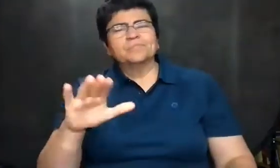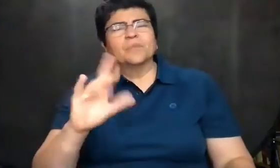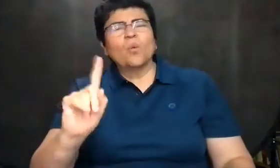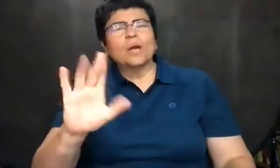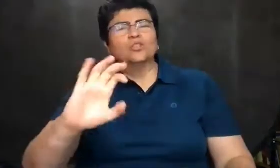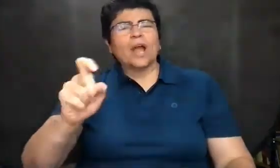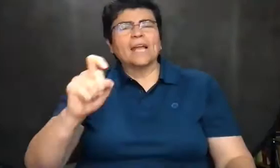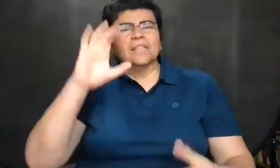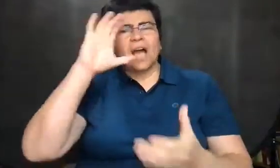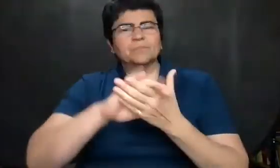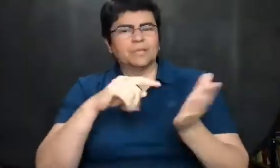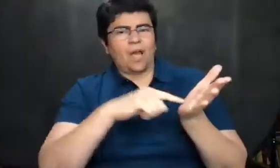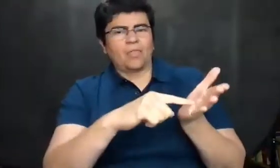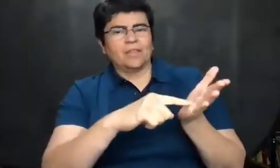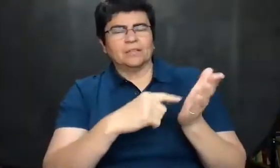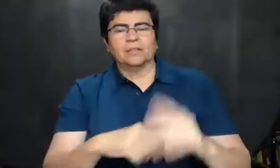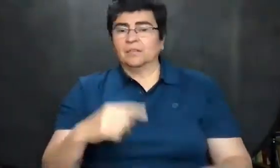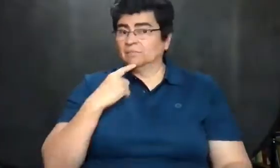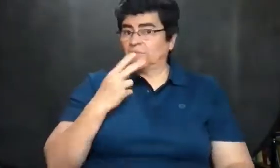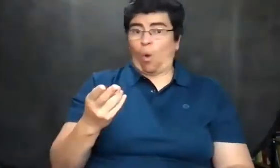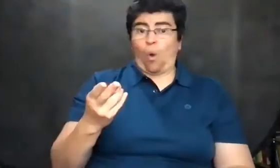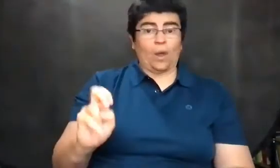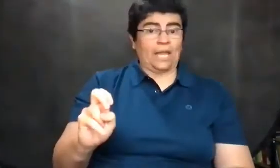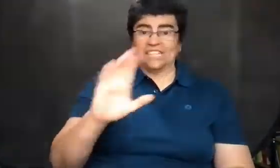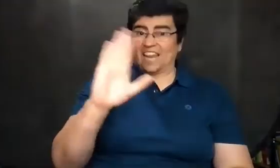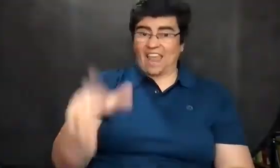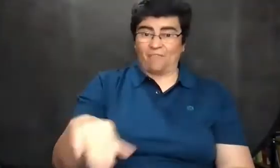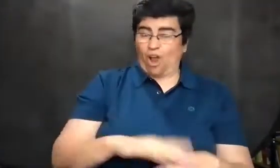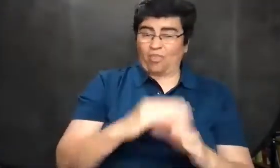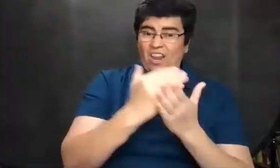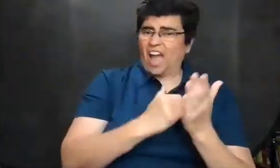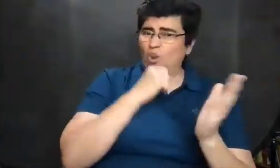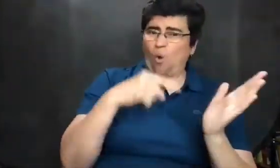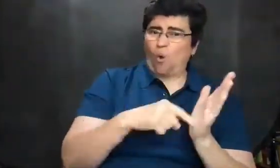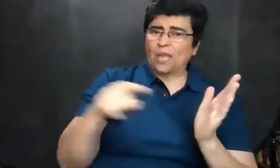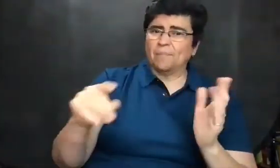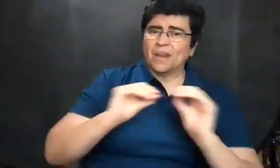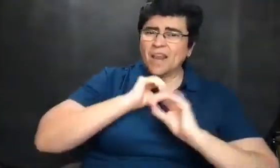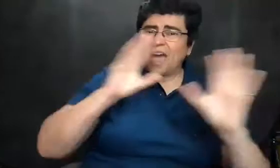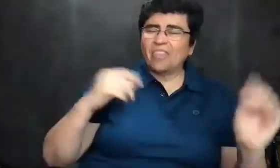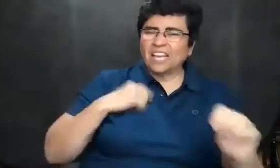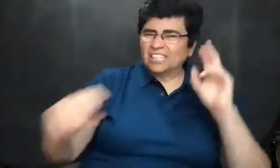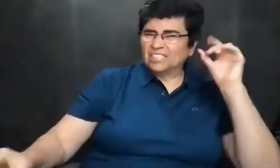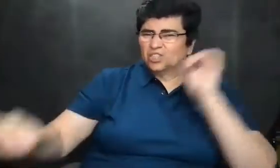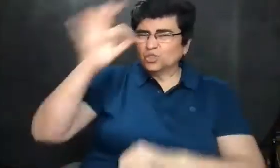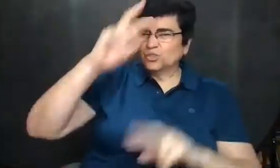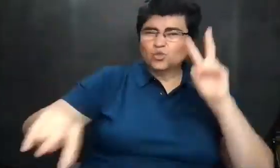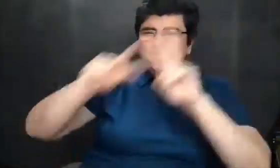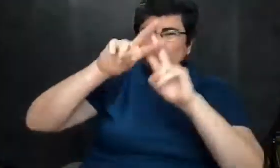list? And I said, he ain't ever going to be on that list. I don't owe him nothing. He's an idiot. I owe him nothing. And she